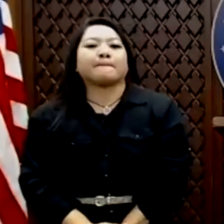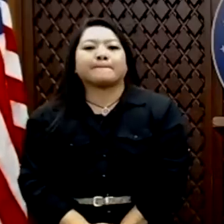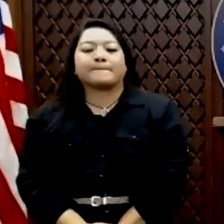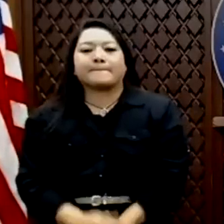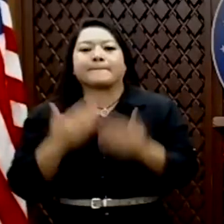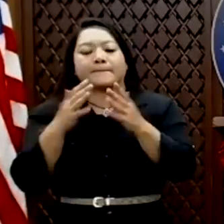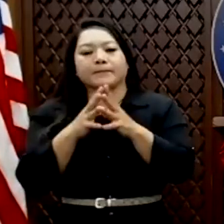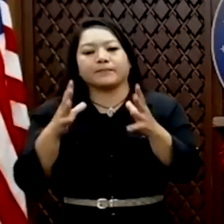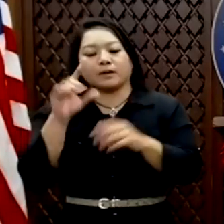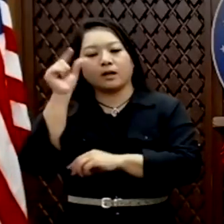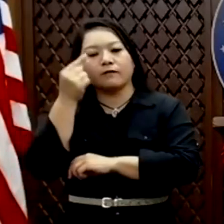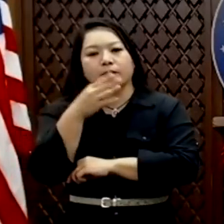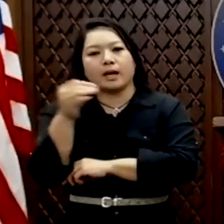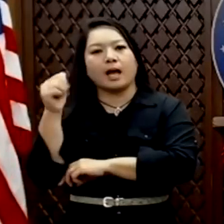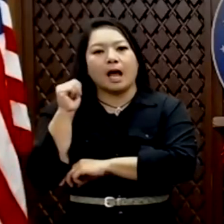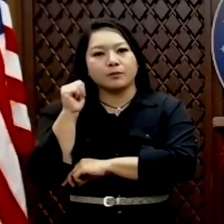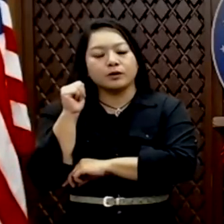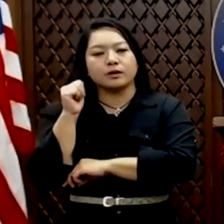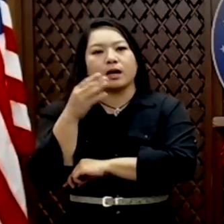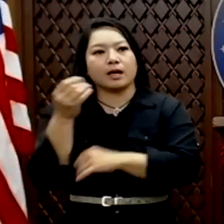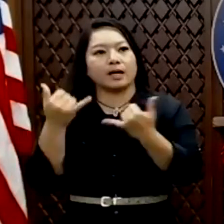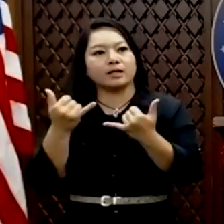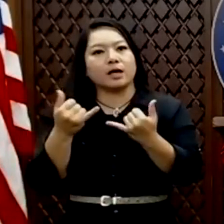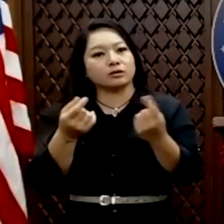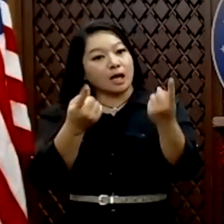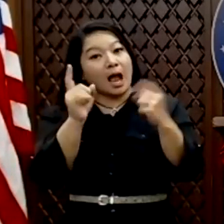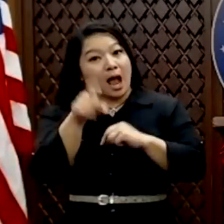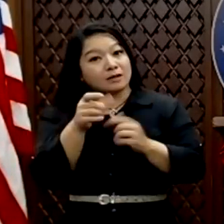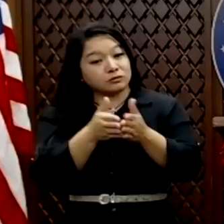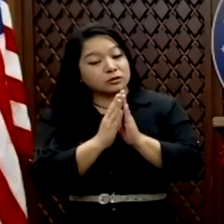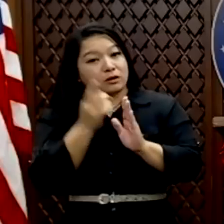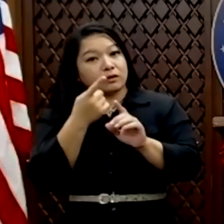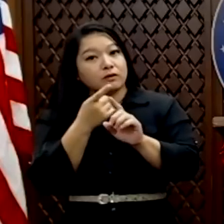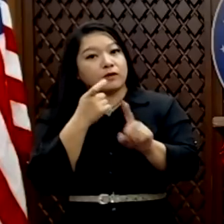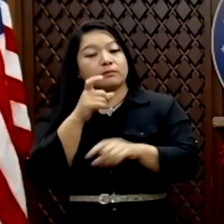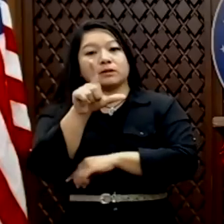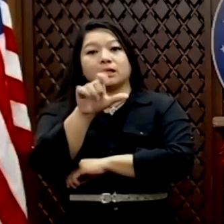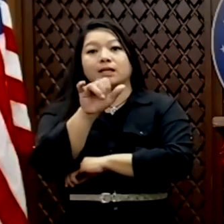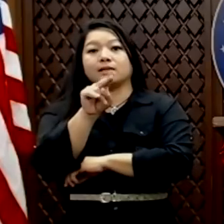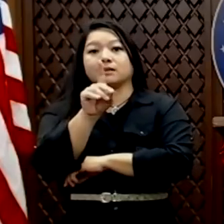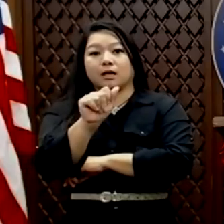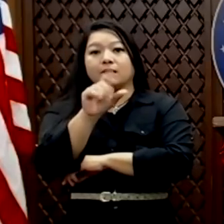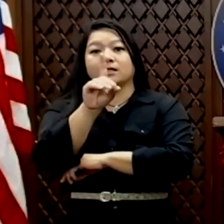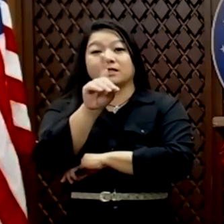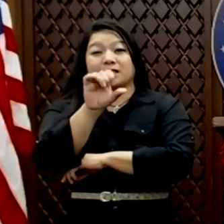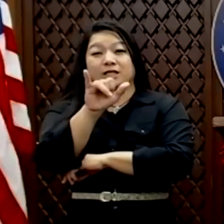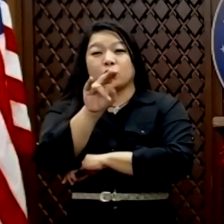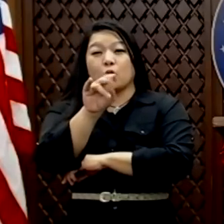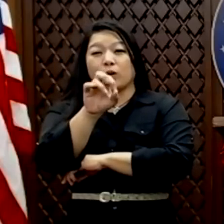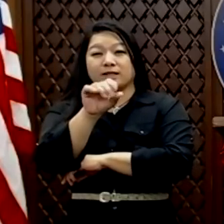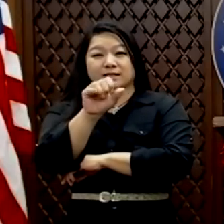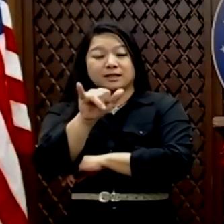Thank you very much, Admiral. I'd like to now call Linda DeNorsi, and she will give us an update on our